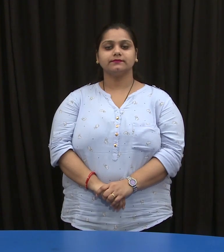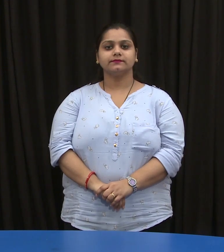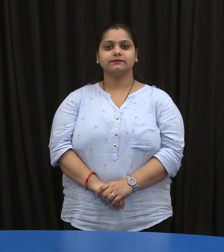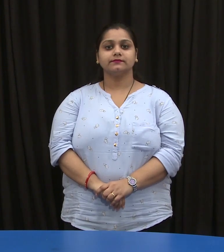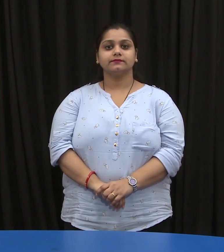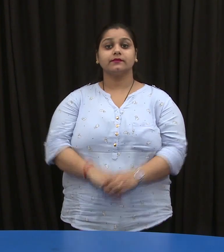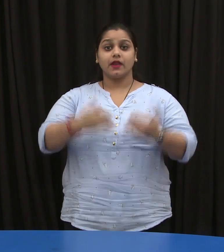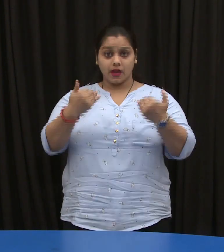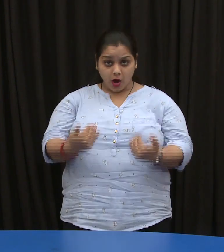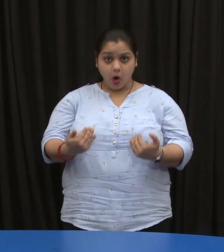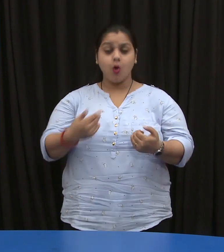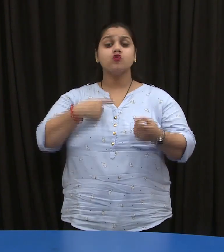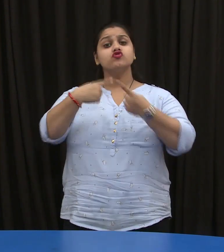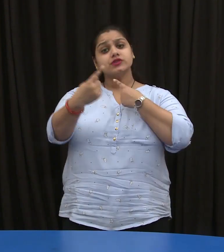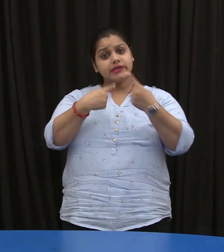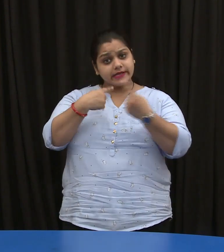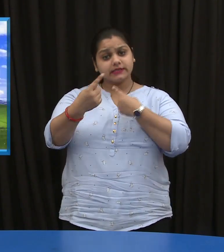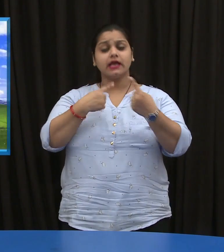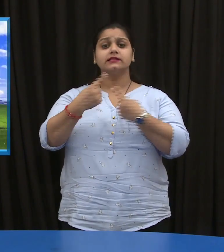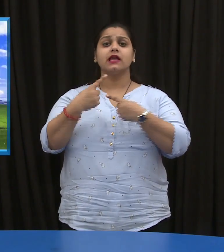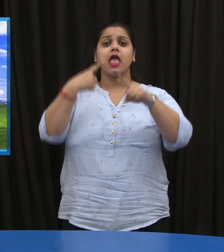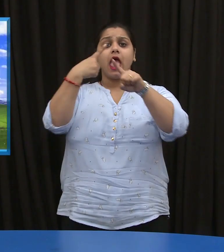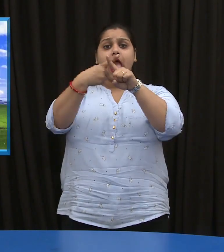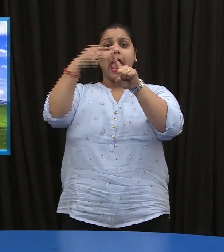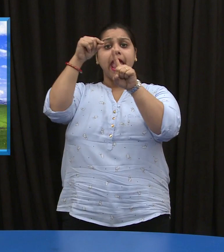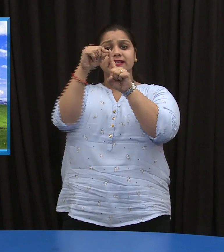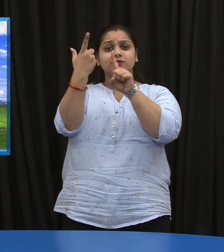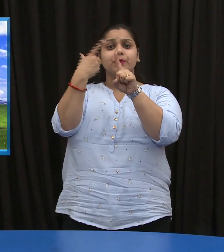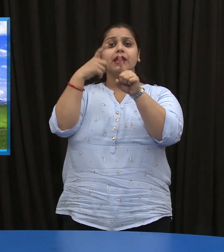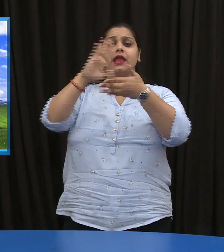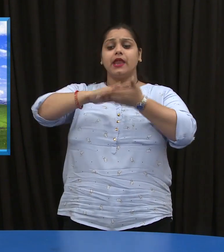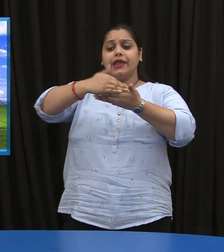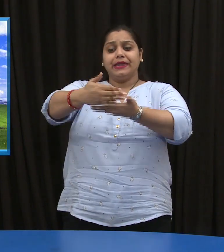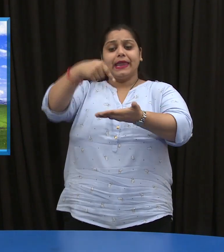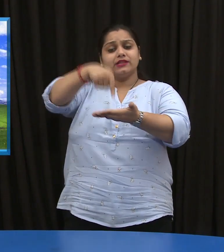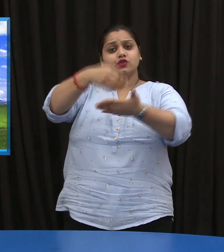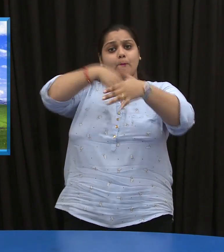Now we are discussing XP desktop element.